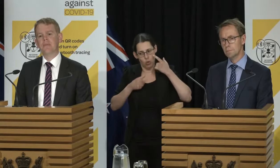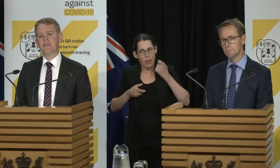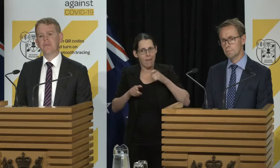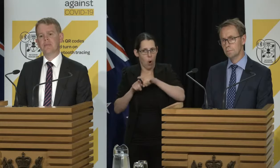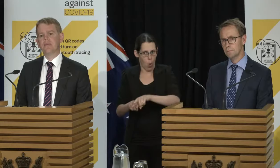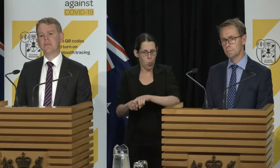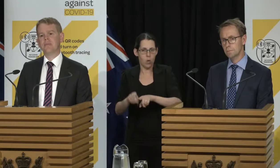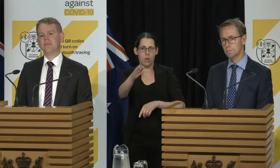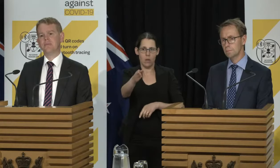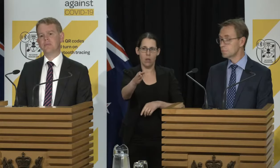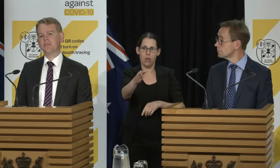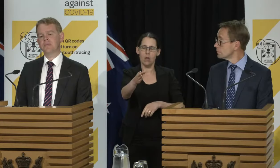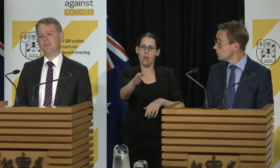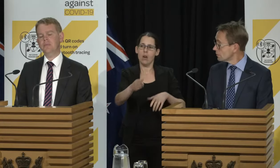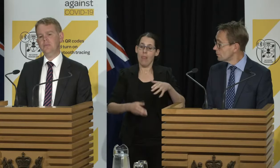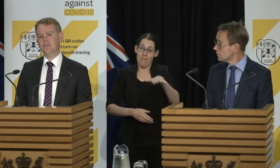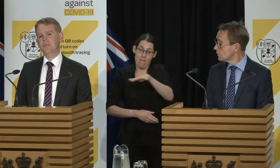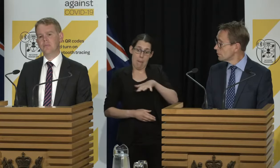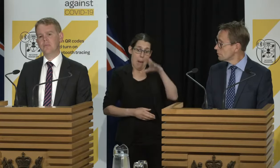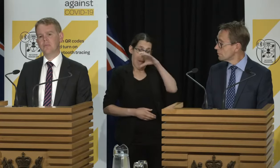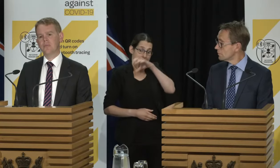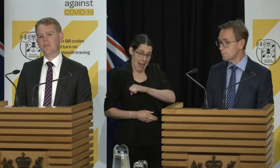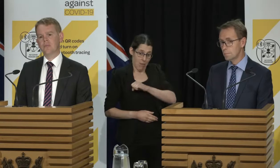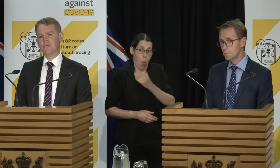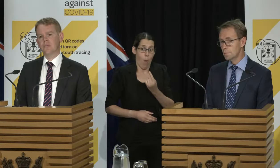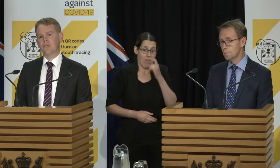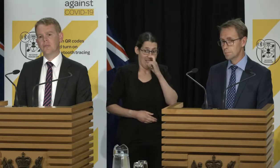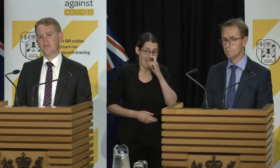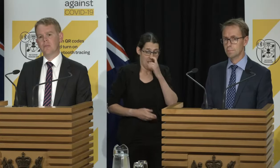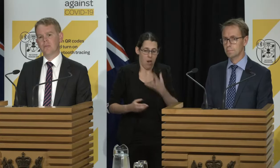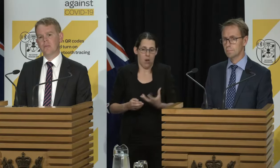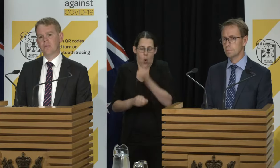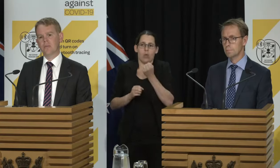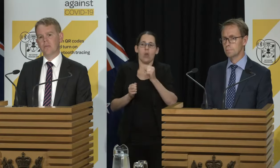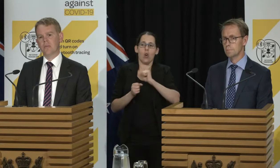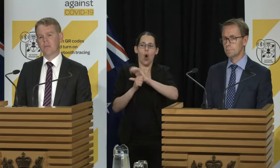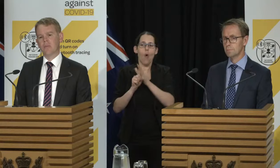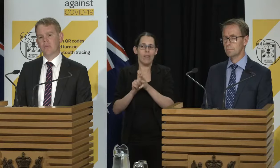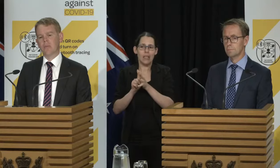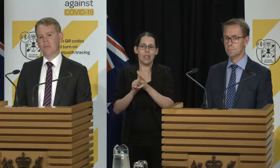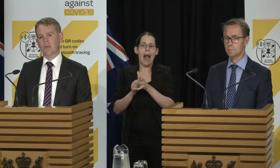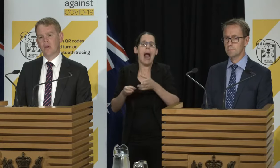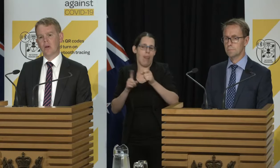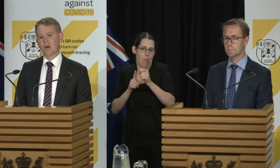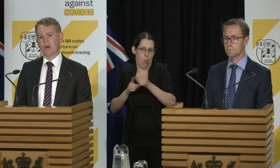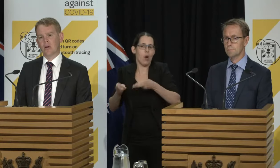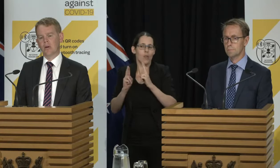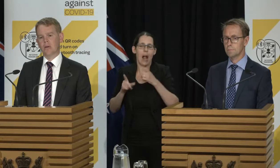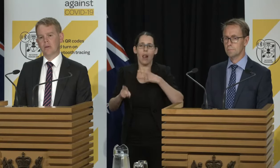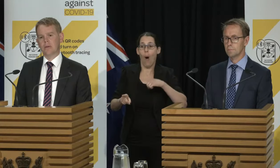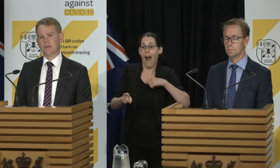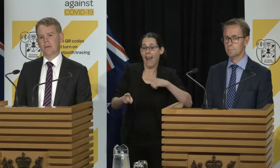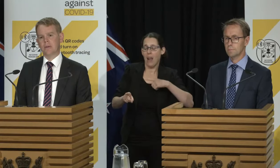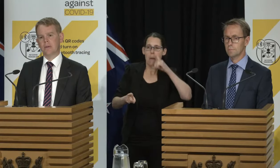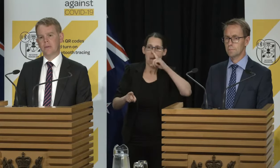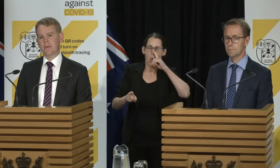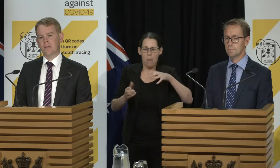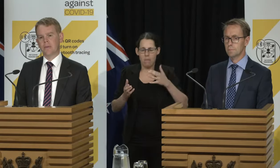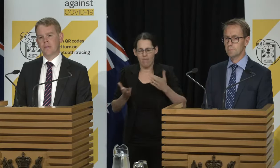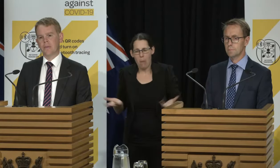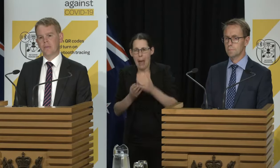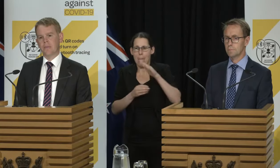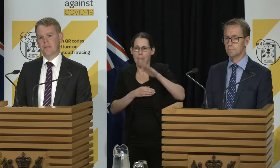of the sisters contracted COVID at the Pullman. They saw people playing basketball, mingling in hallways, failing to social distance. What